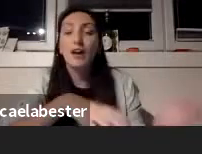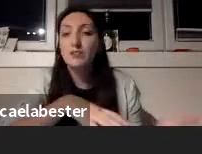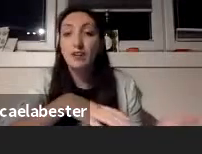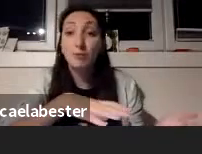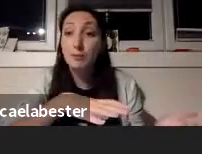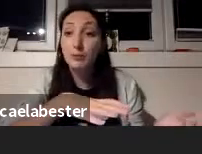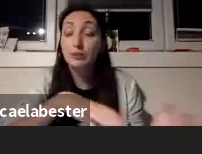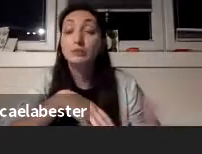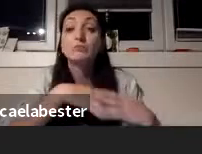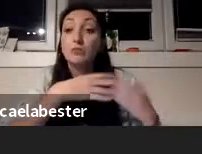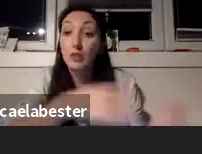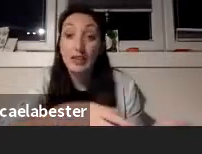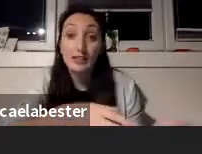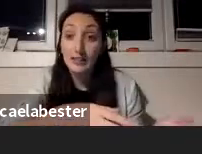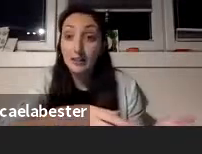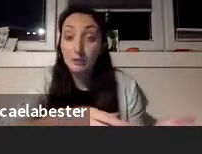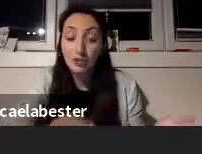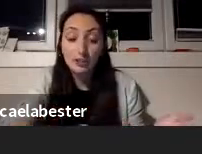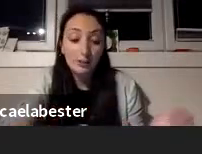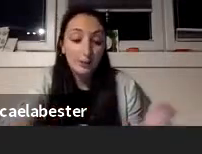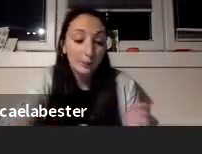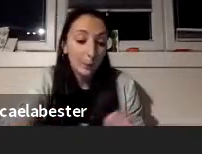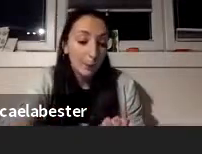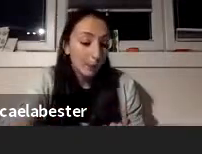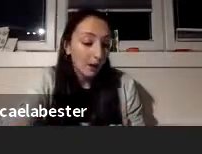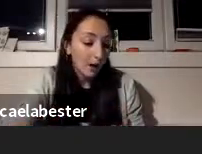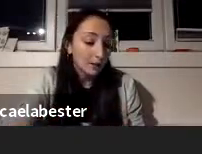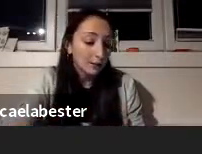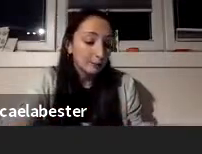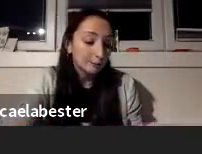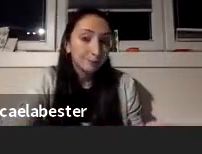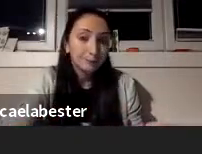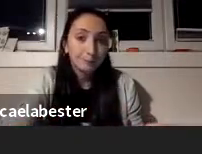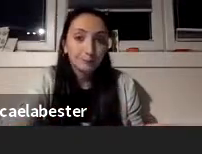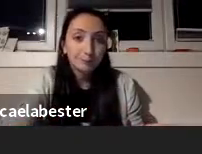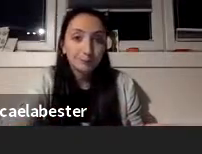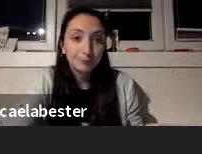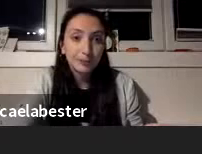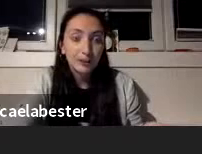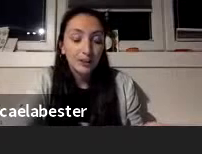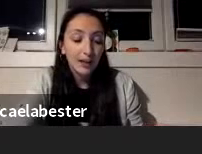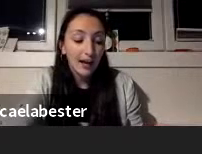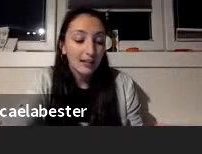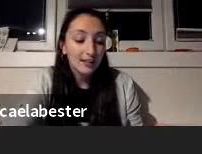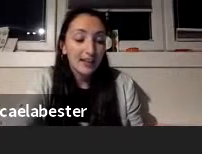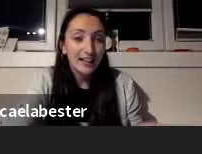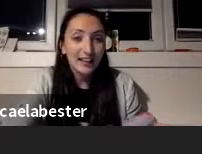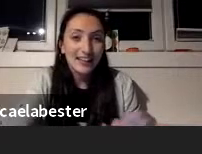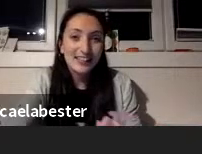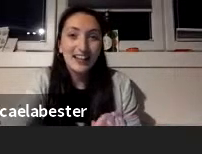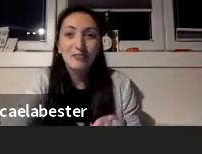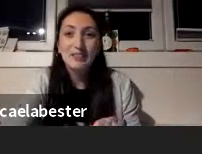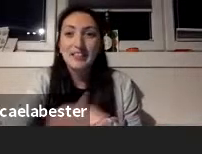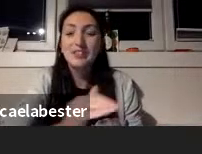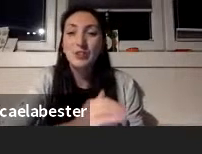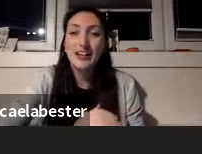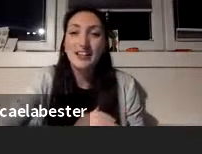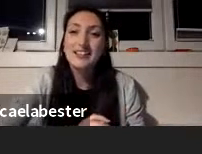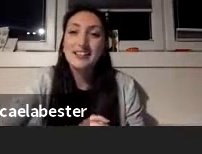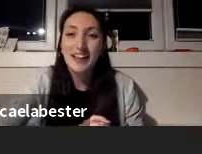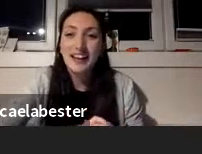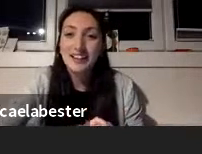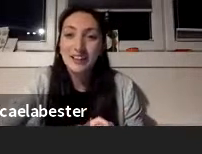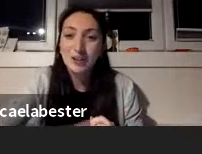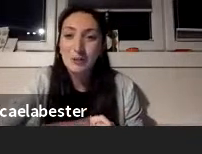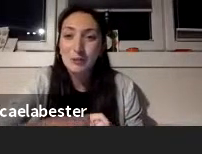wherever you have deaf people, you get sign languages. And yeah, like I said, we did try